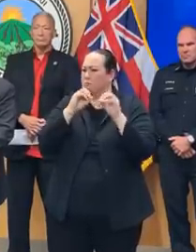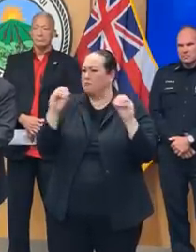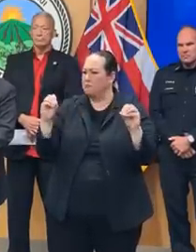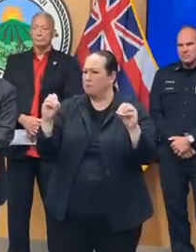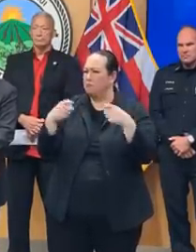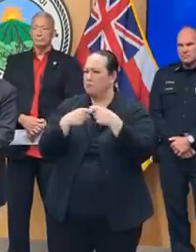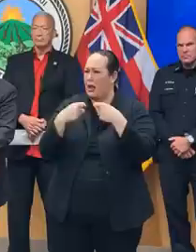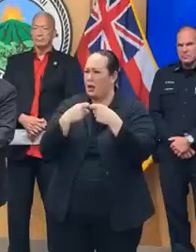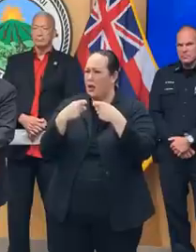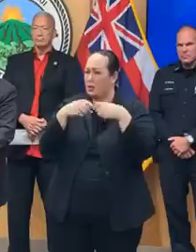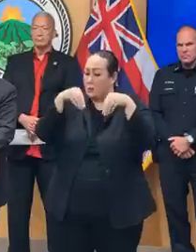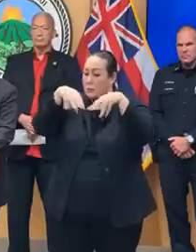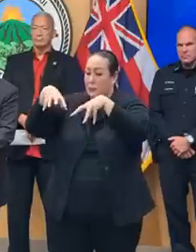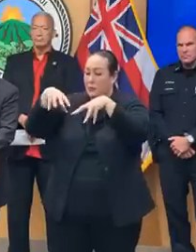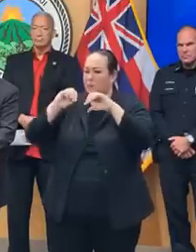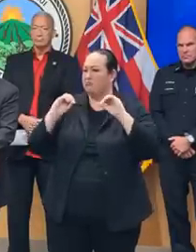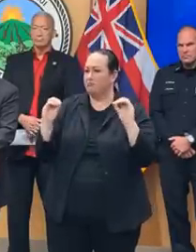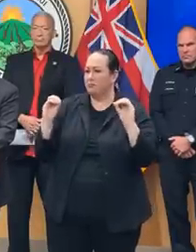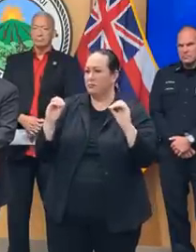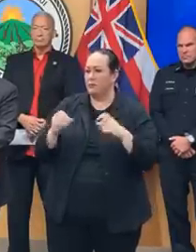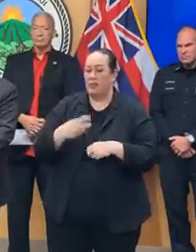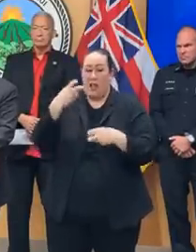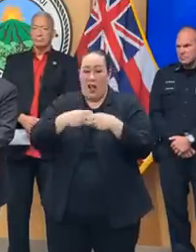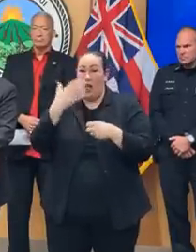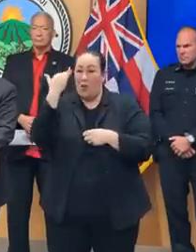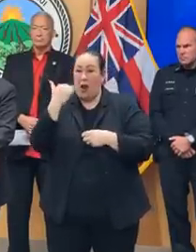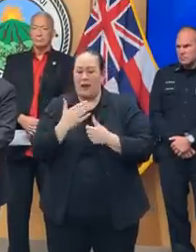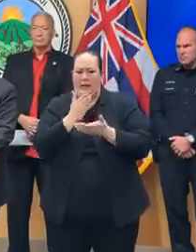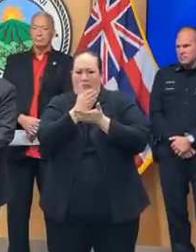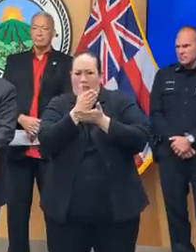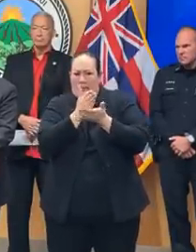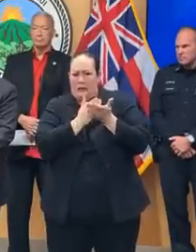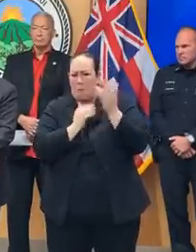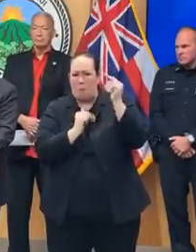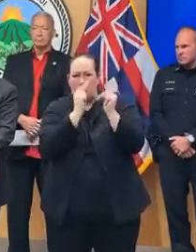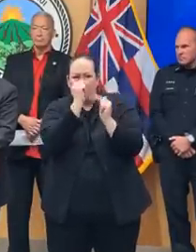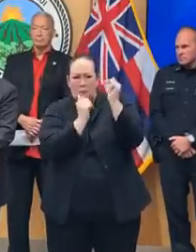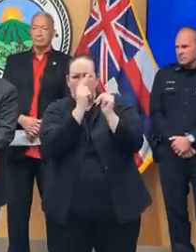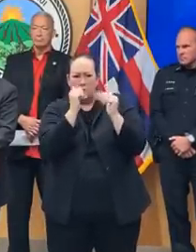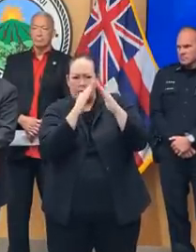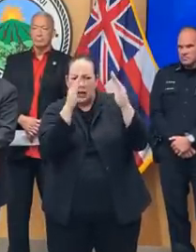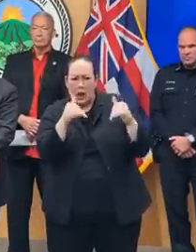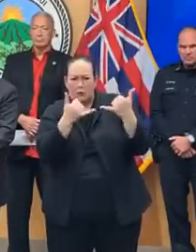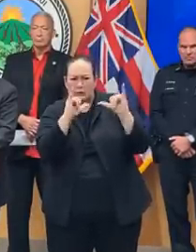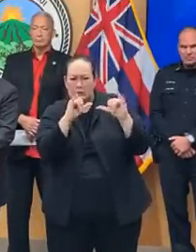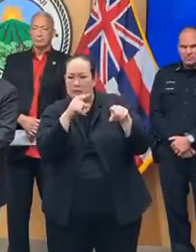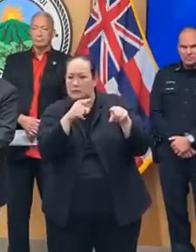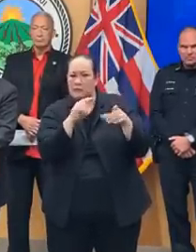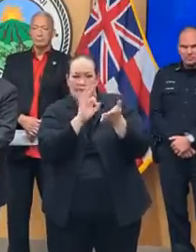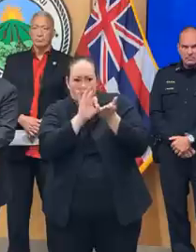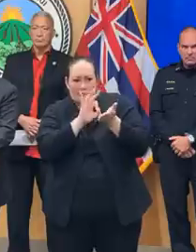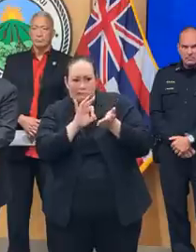to give you an absolute number because some of the structures are still counted in that number, that tally, and